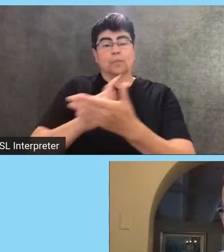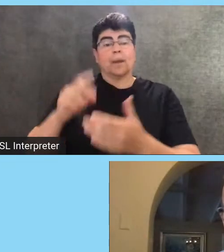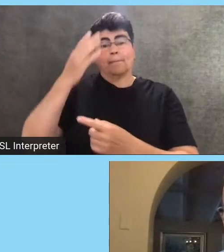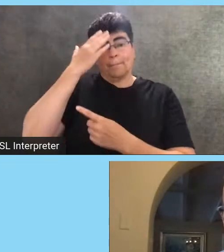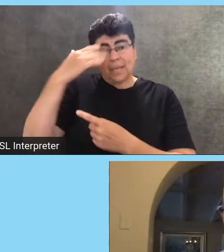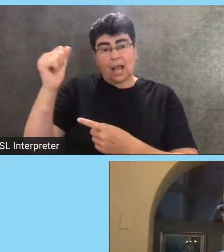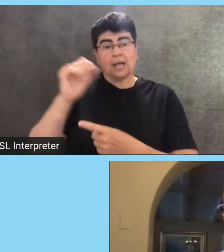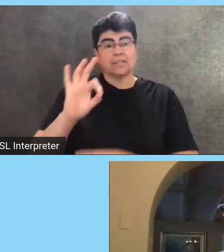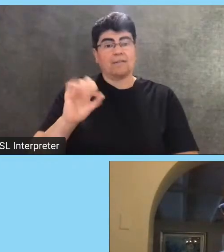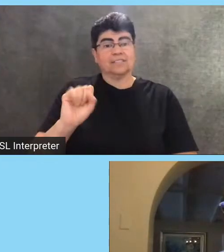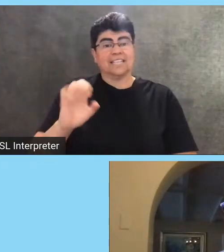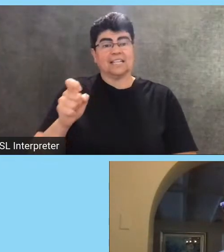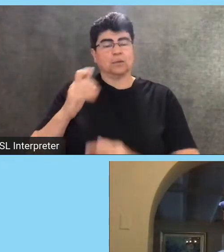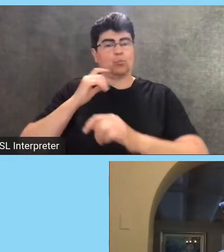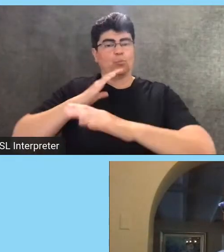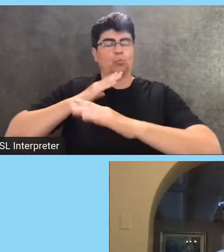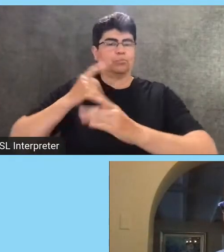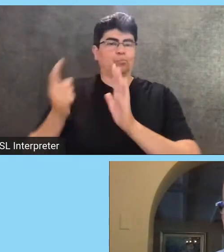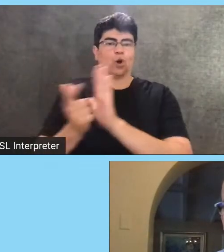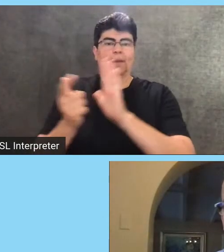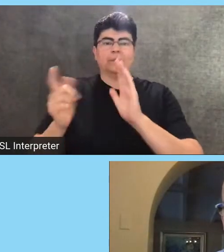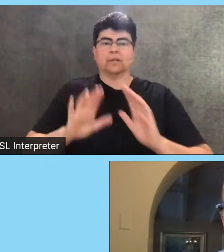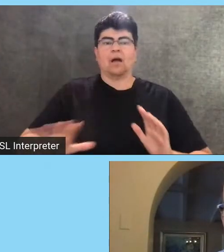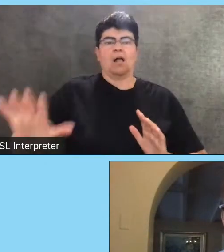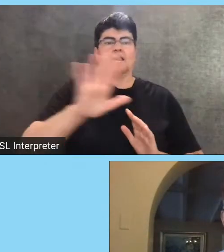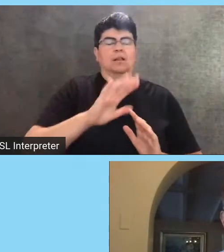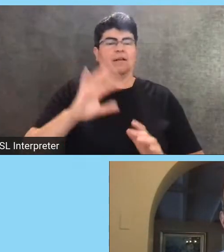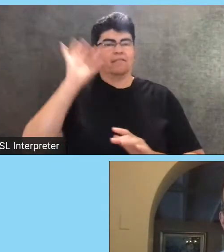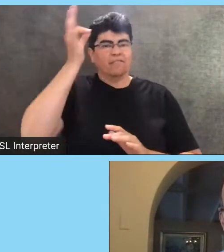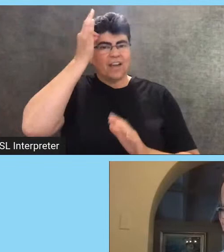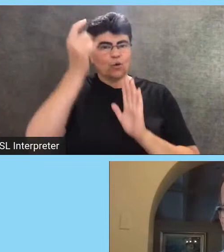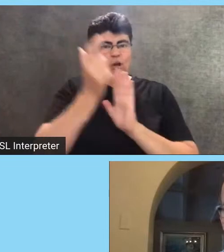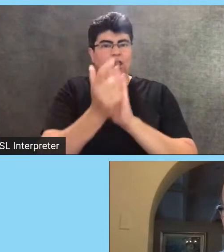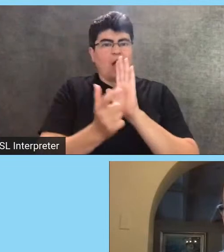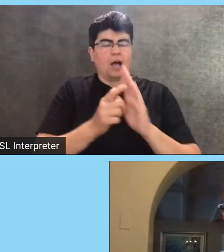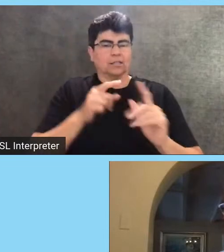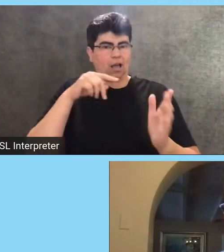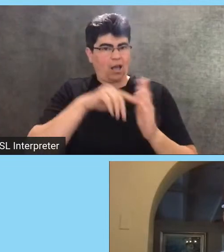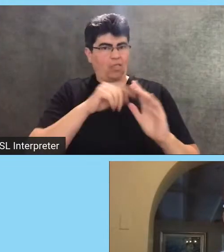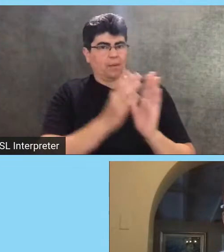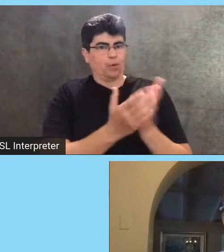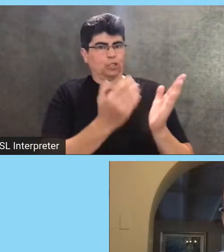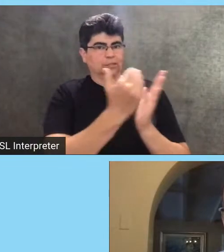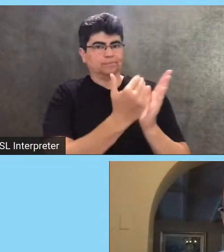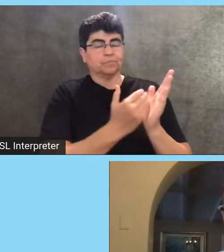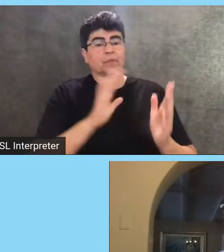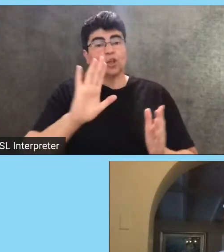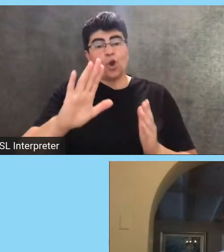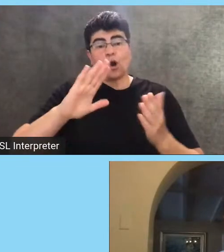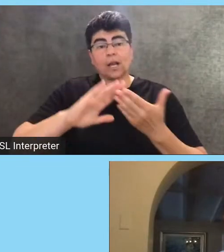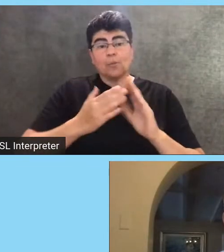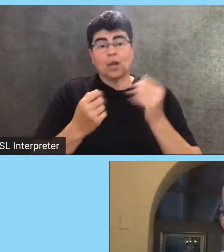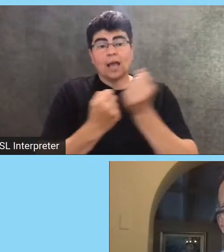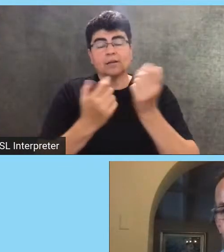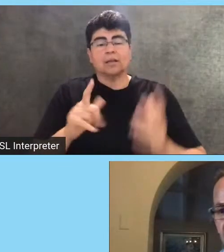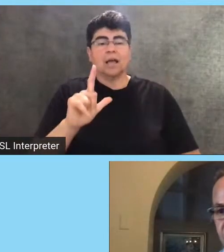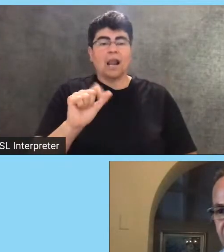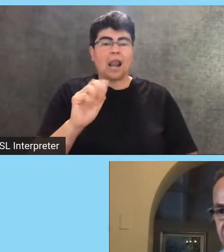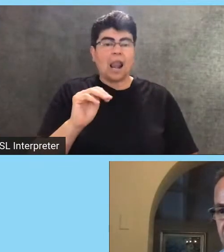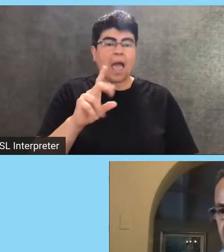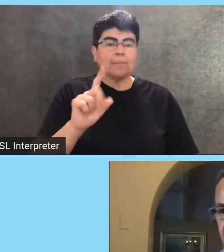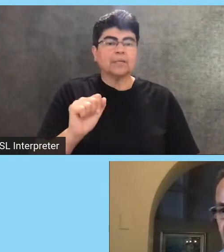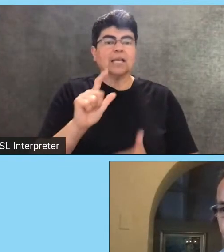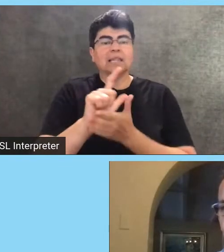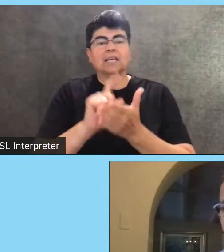sex is prohibited in around 150 federal laws on the books. All right. So your community advocates, Lambda Legal, the ACLU,